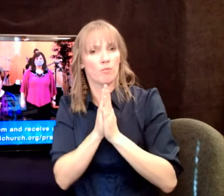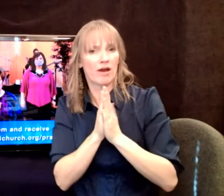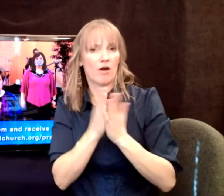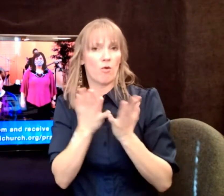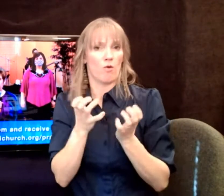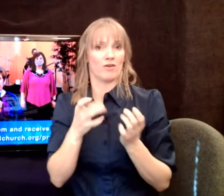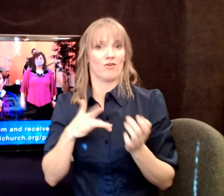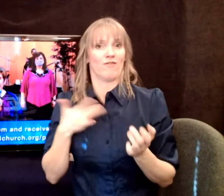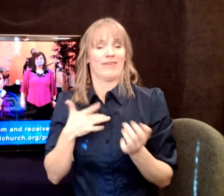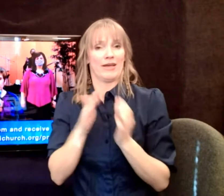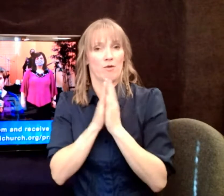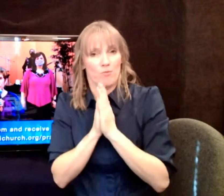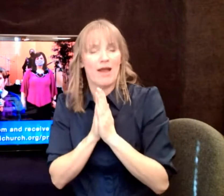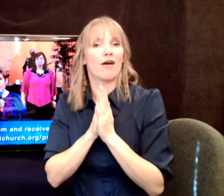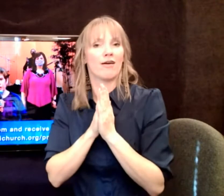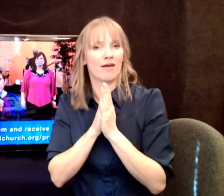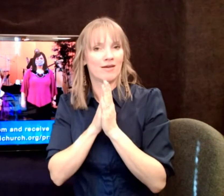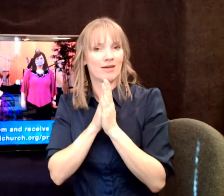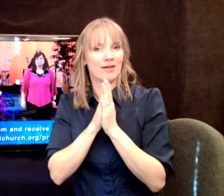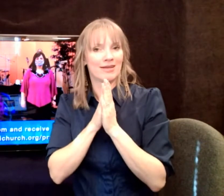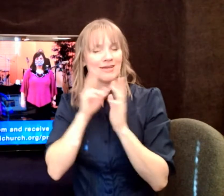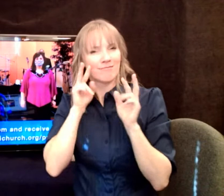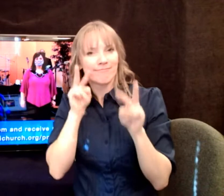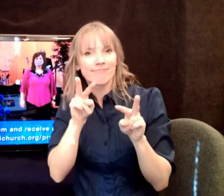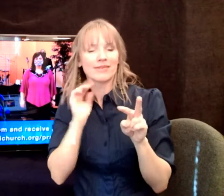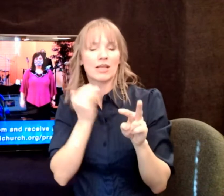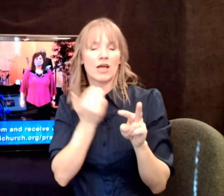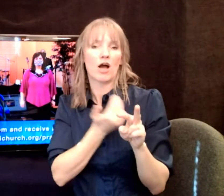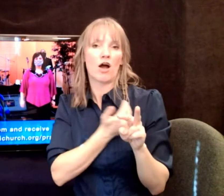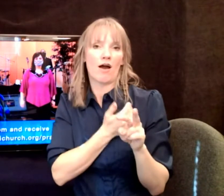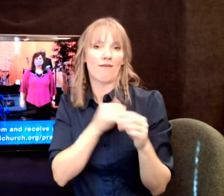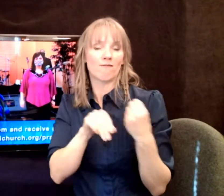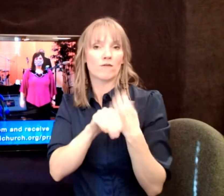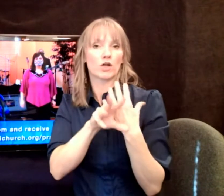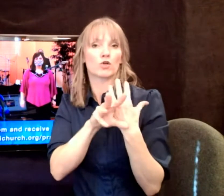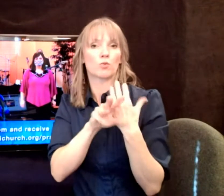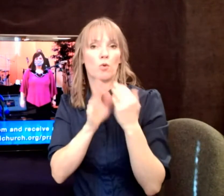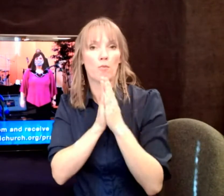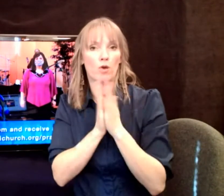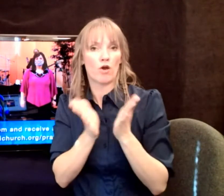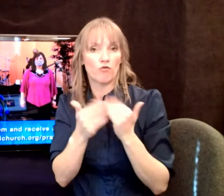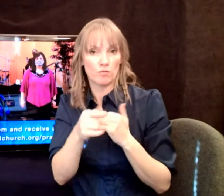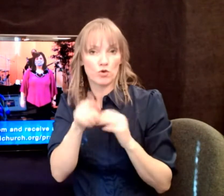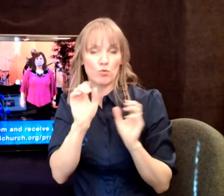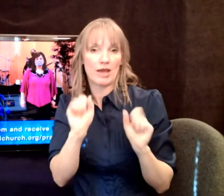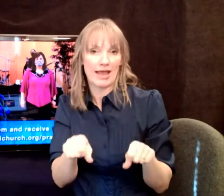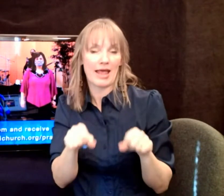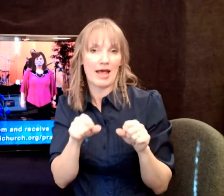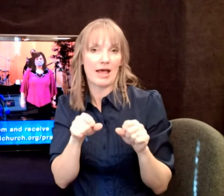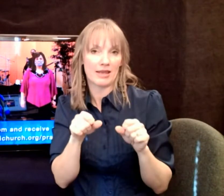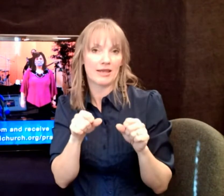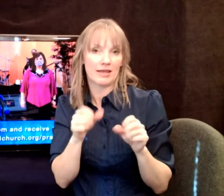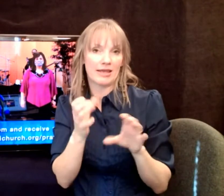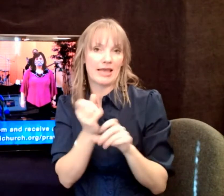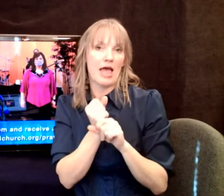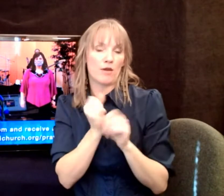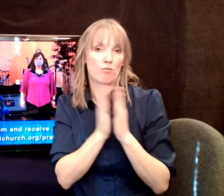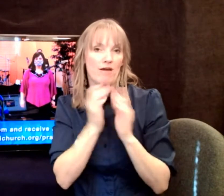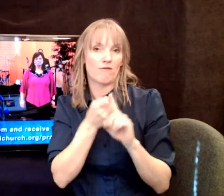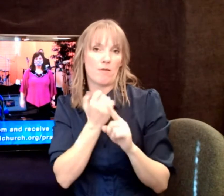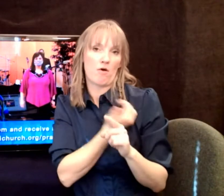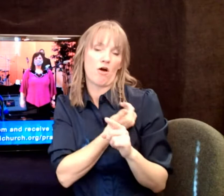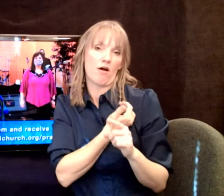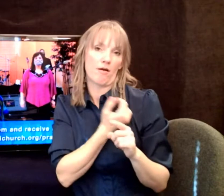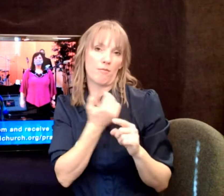stay tuned to our visual prayer rooms today, and you can receive a prayer from one of our fine practitioners. And also